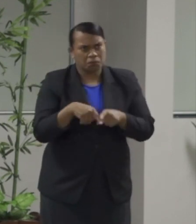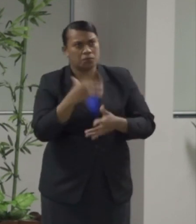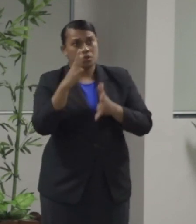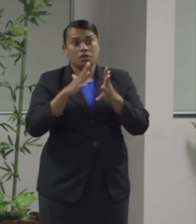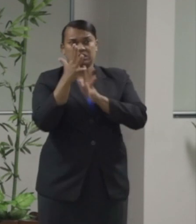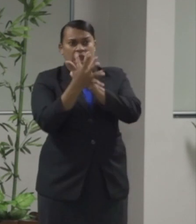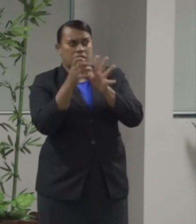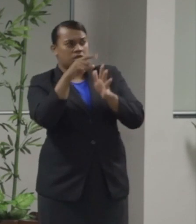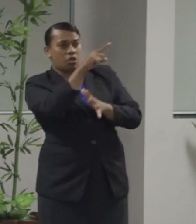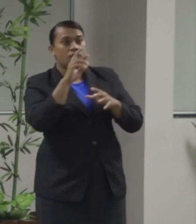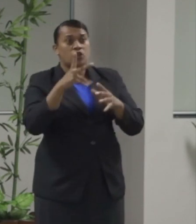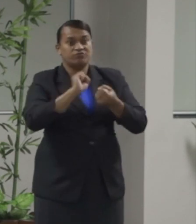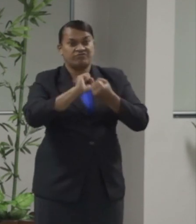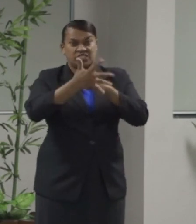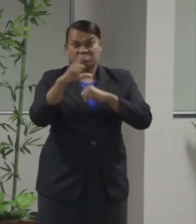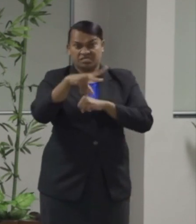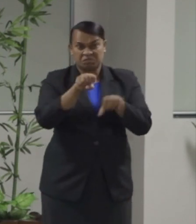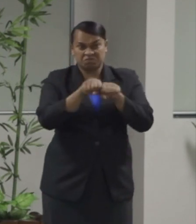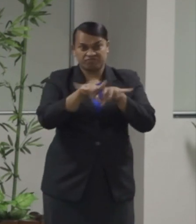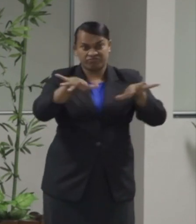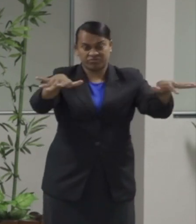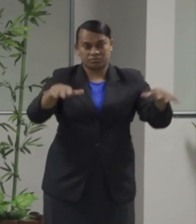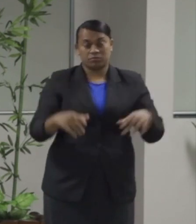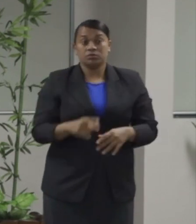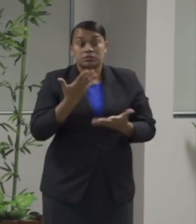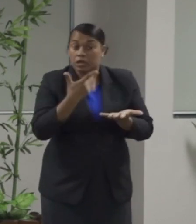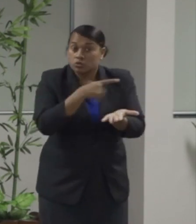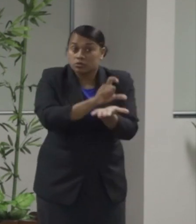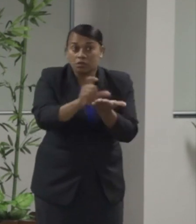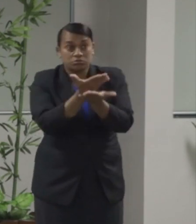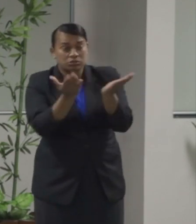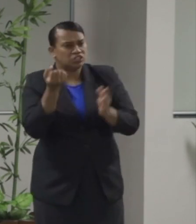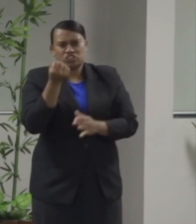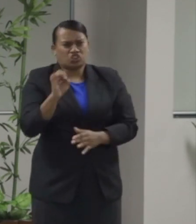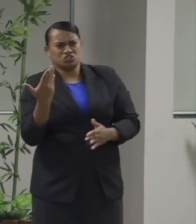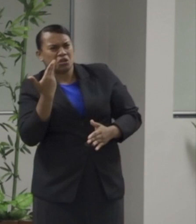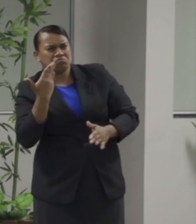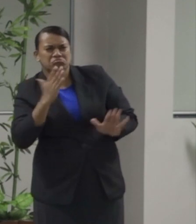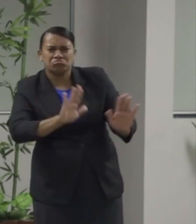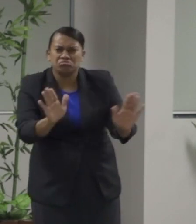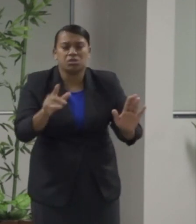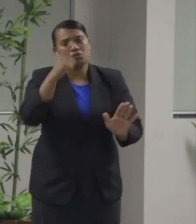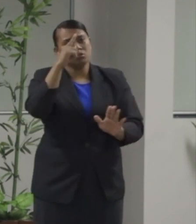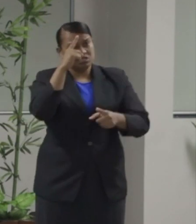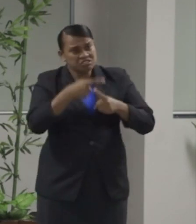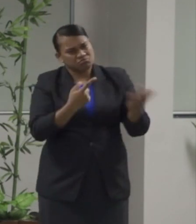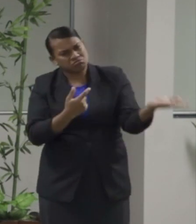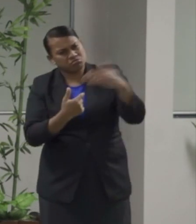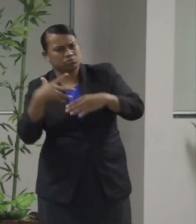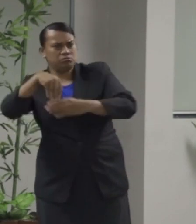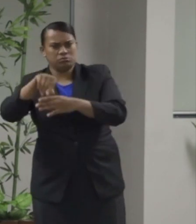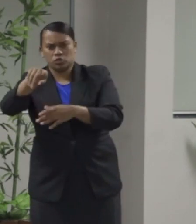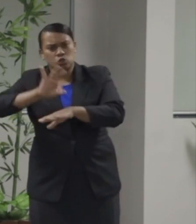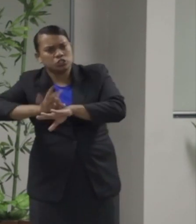Let me be clear. There is no shame in being sick. There is no shame in having the flu, a